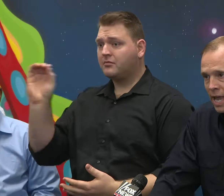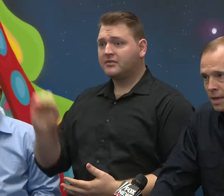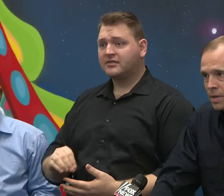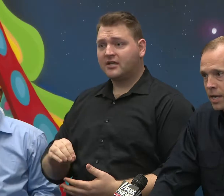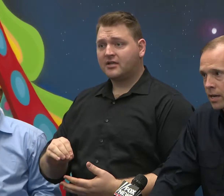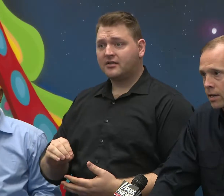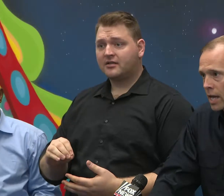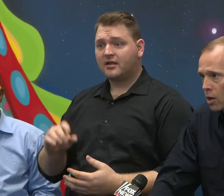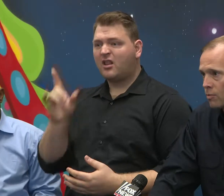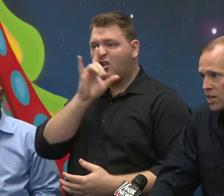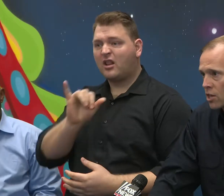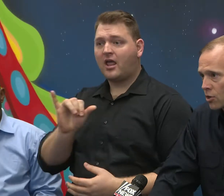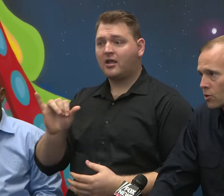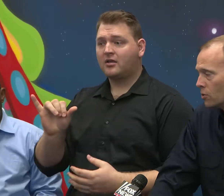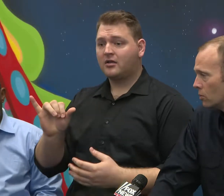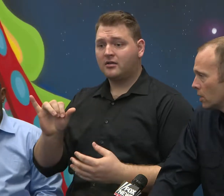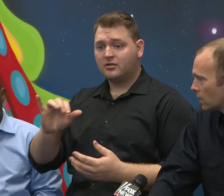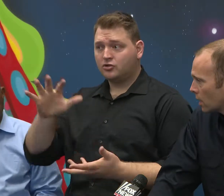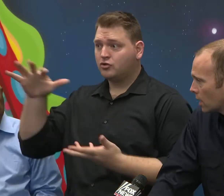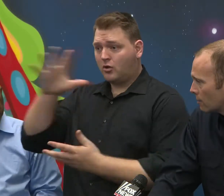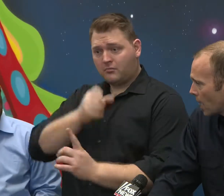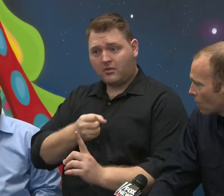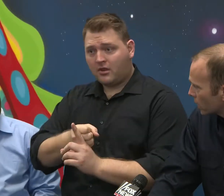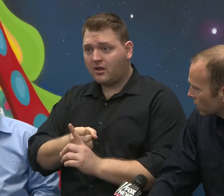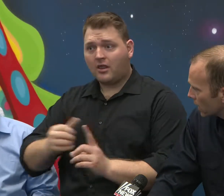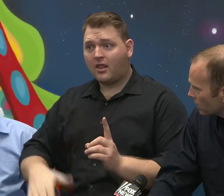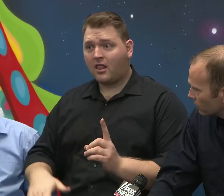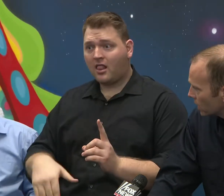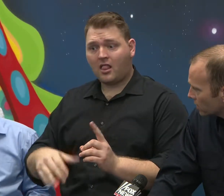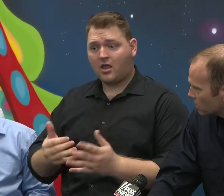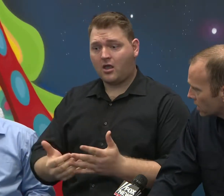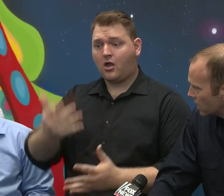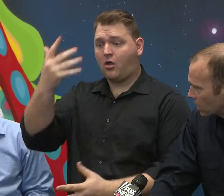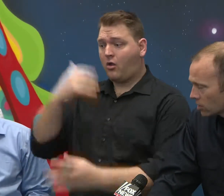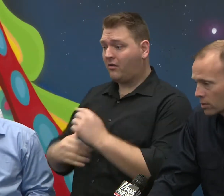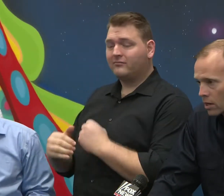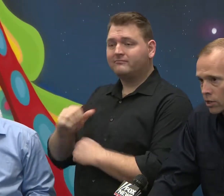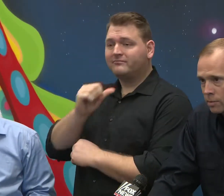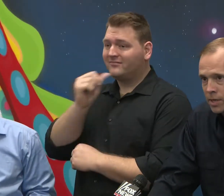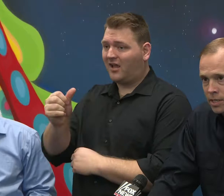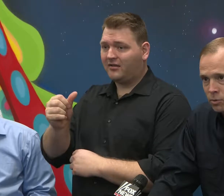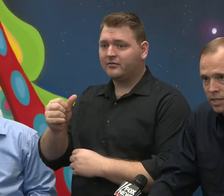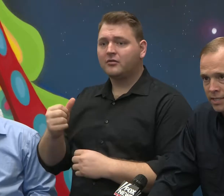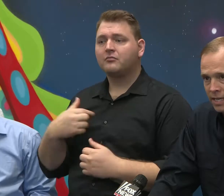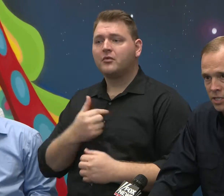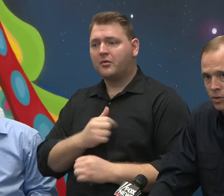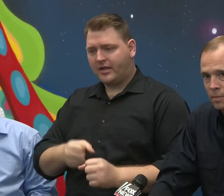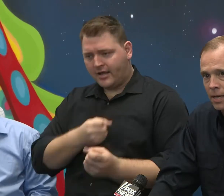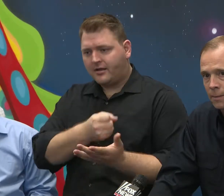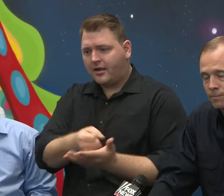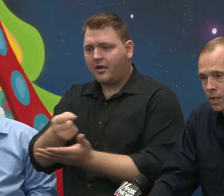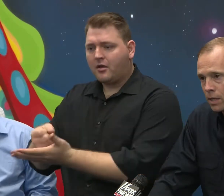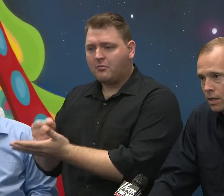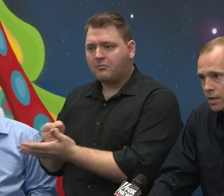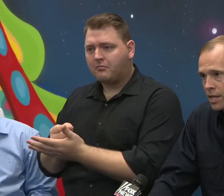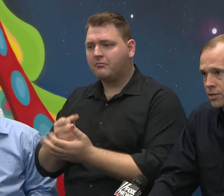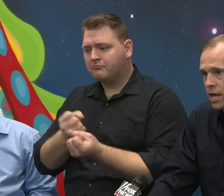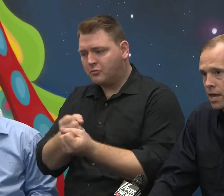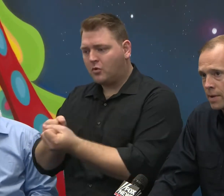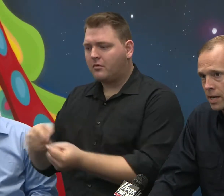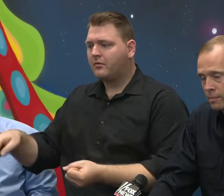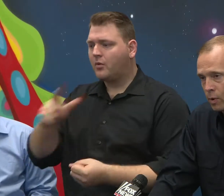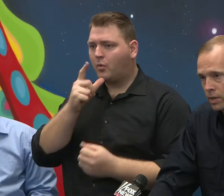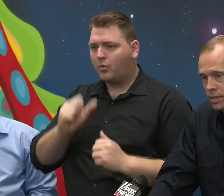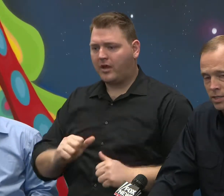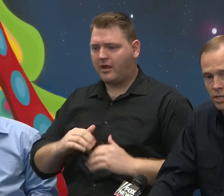but we can be here to help think through how we collectively help the city and other communities within Texas rebuild.